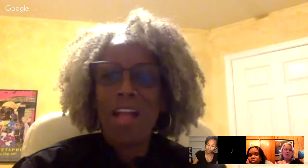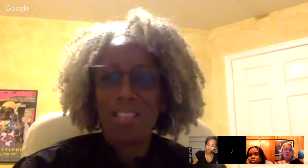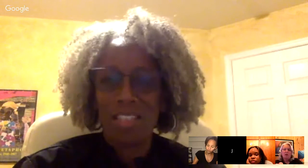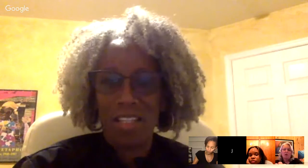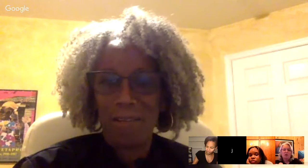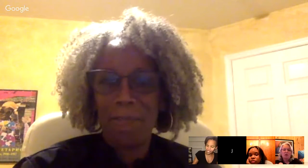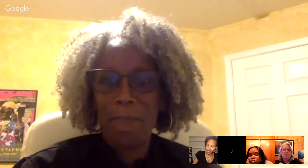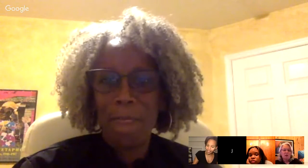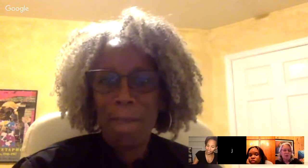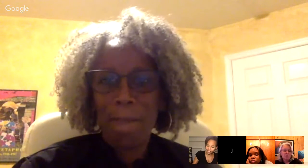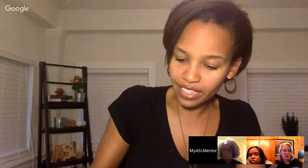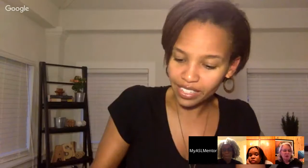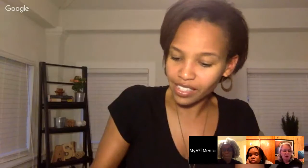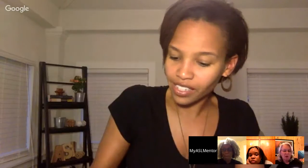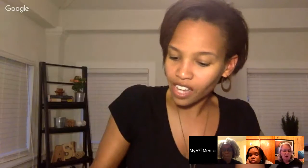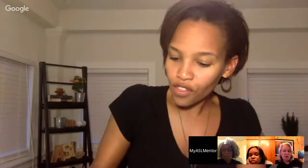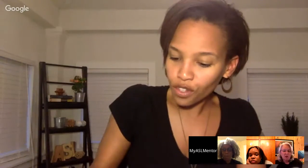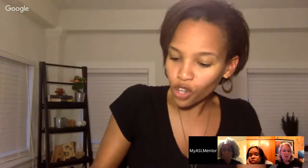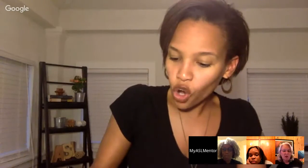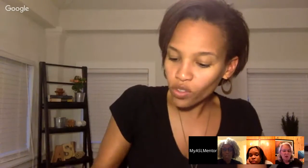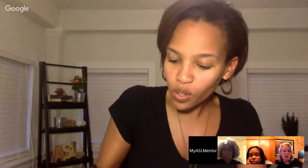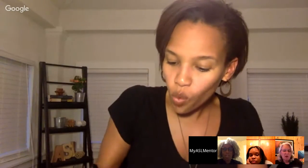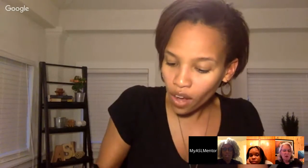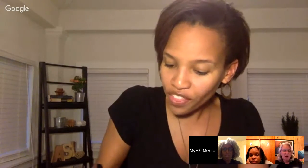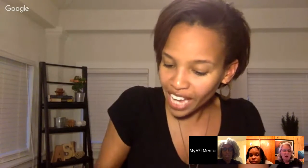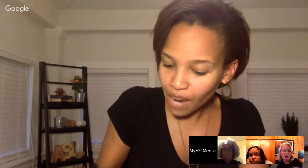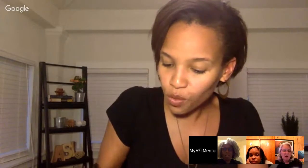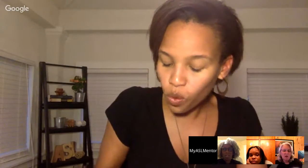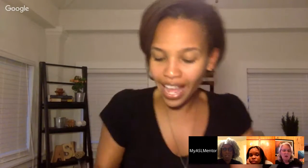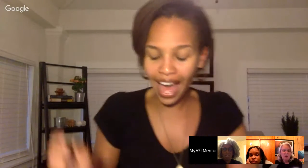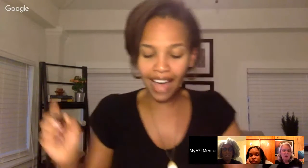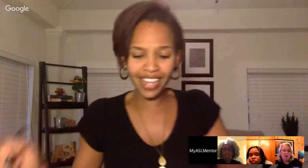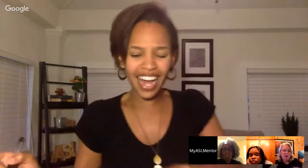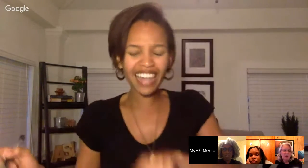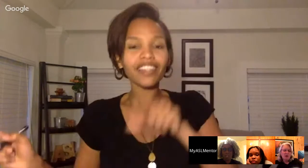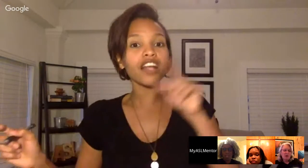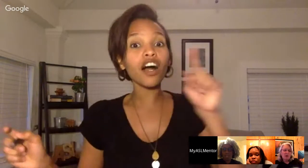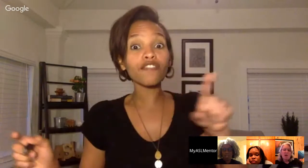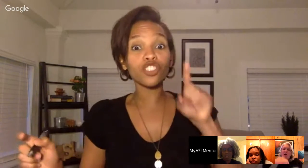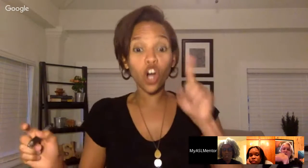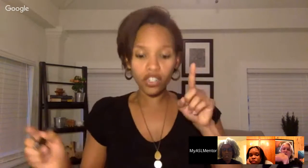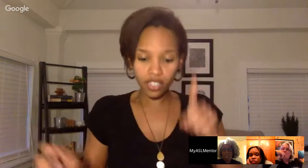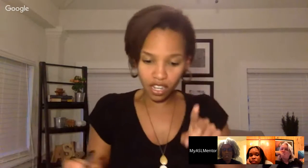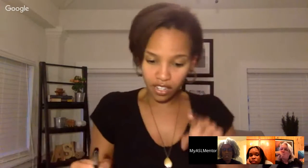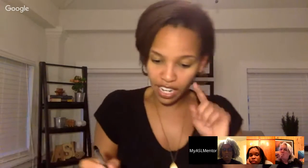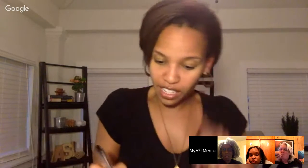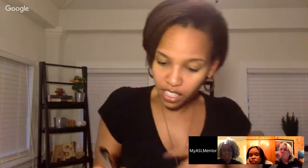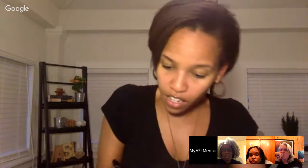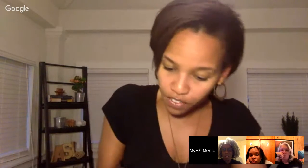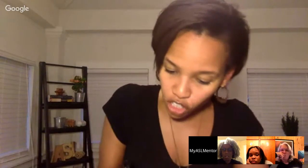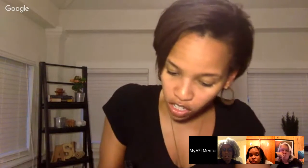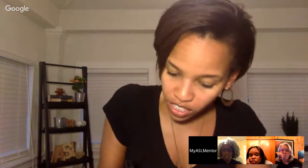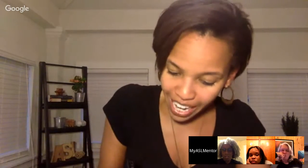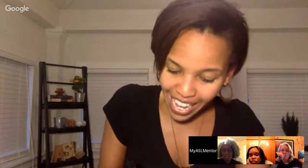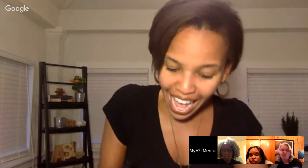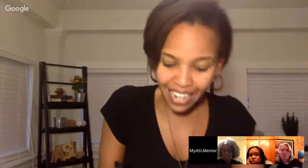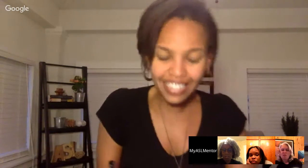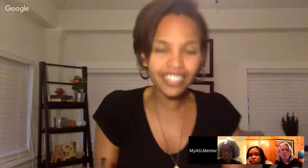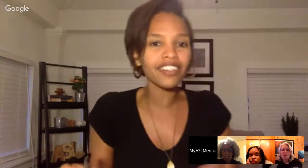spirituality. Yes. There's only one thing I would want to add to that. I love dawned on. I love dawned on. I